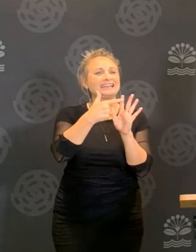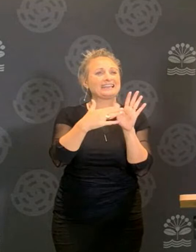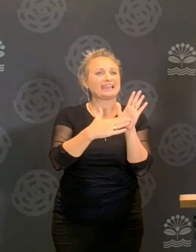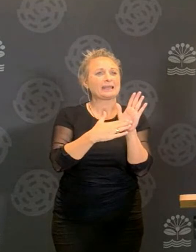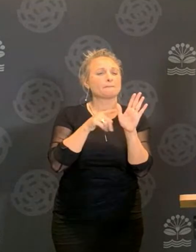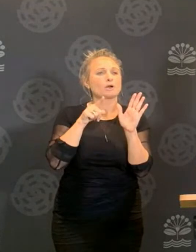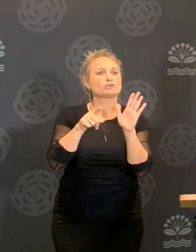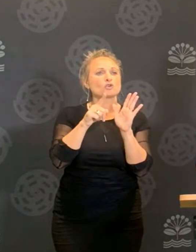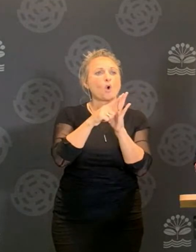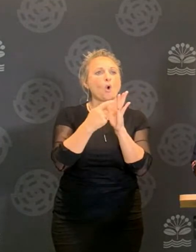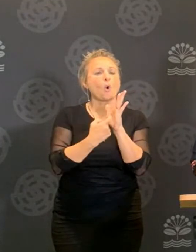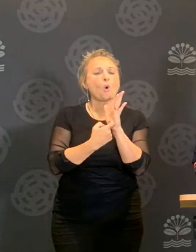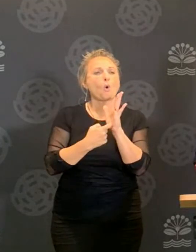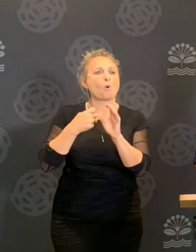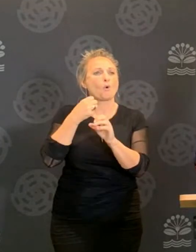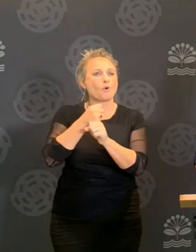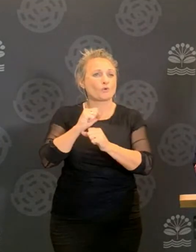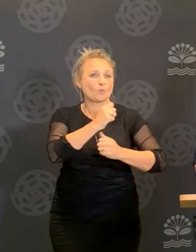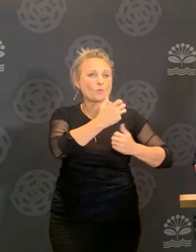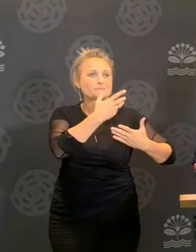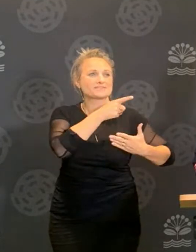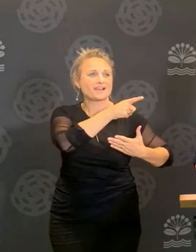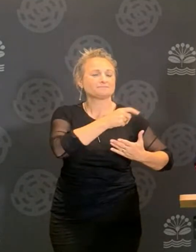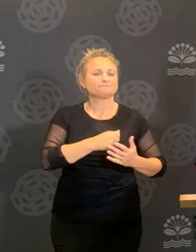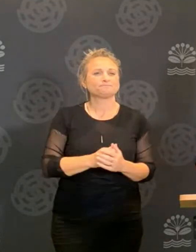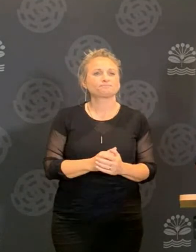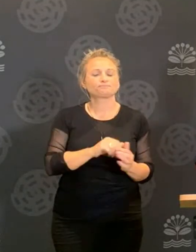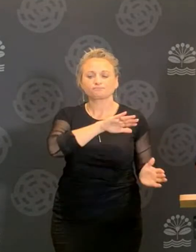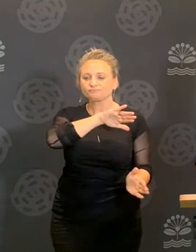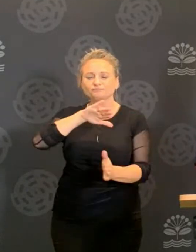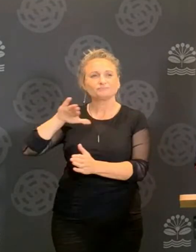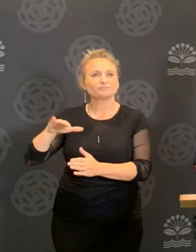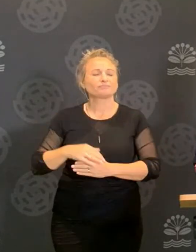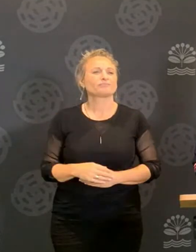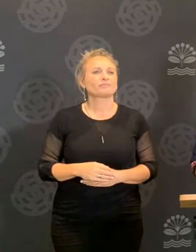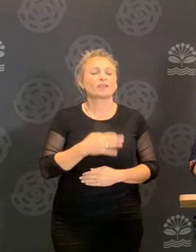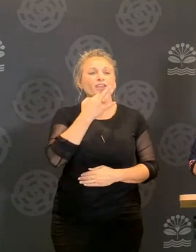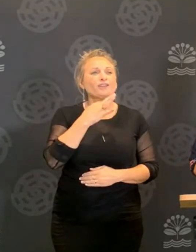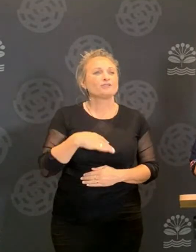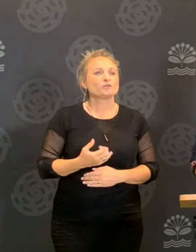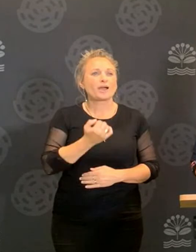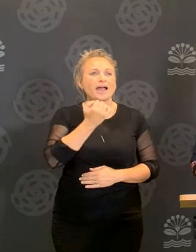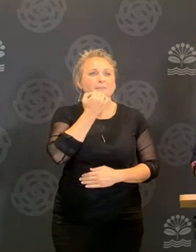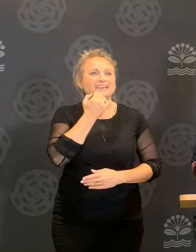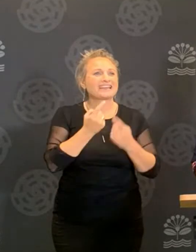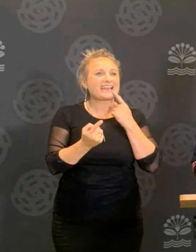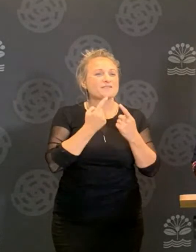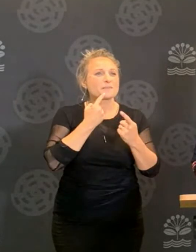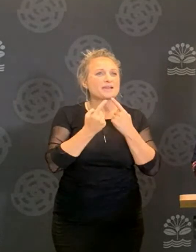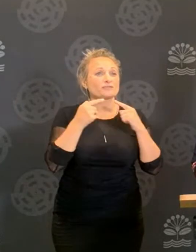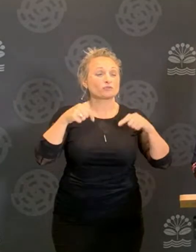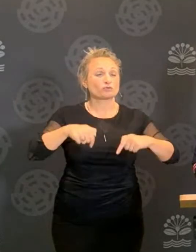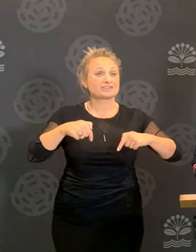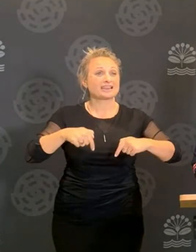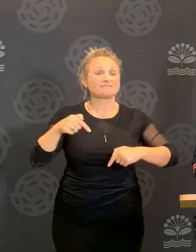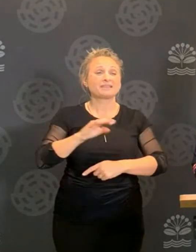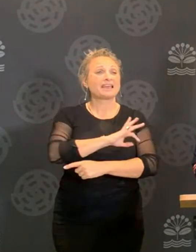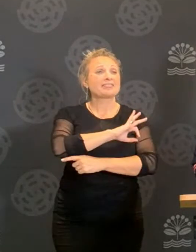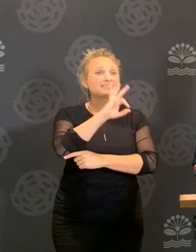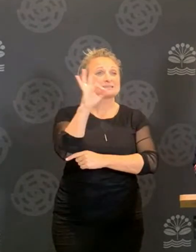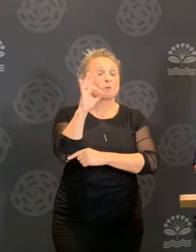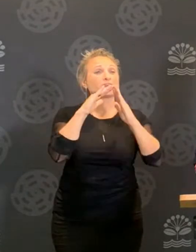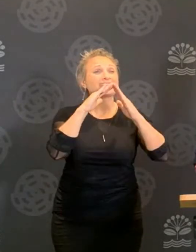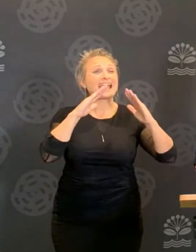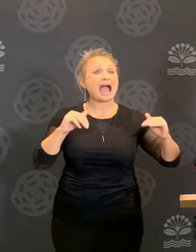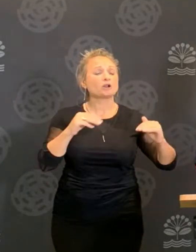aem.org.nz website. So just moving now to a few updates for today. So this morning, the house at 33 Shore